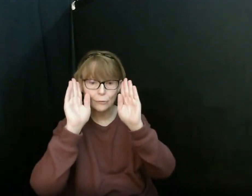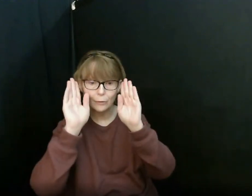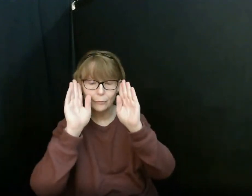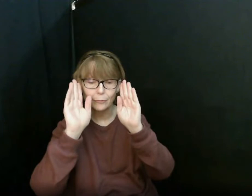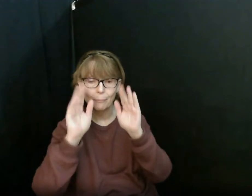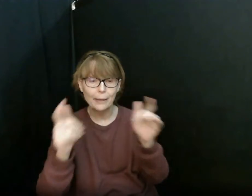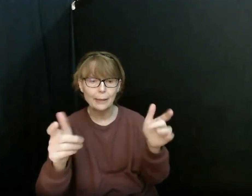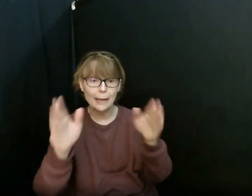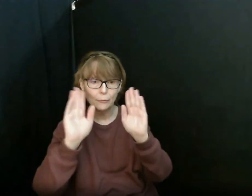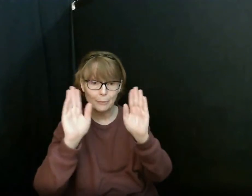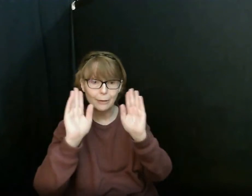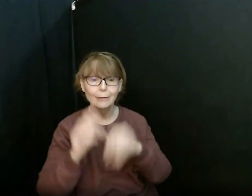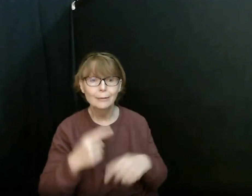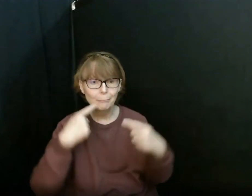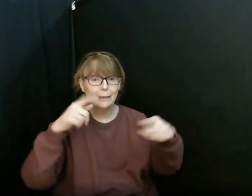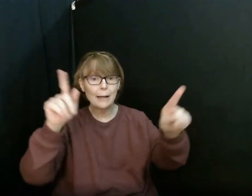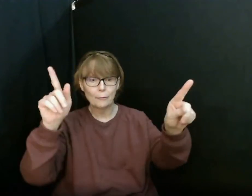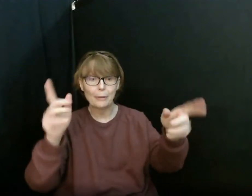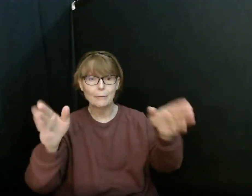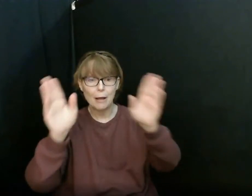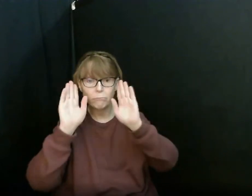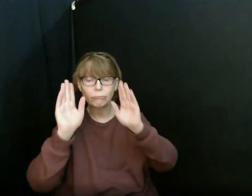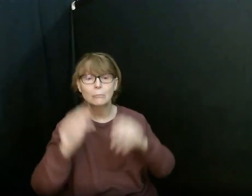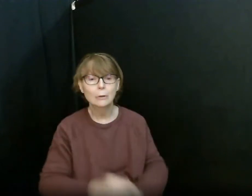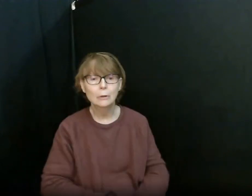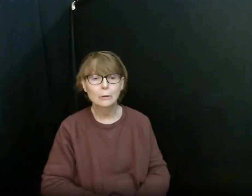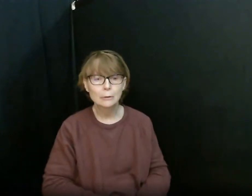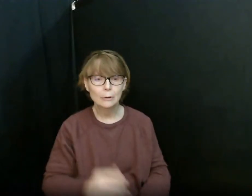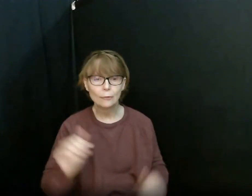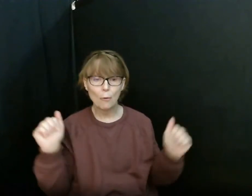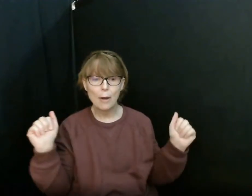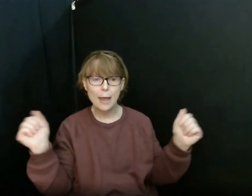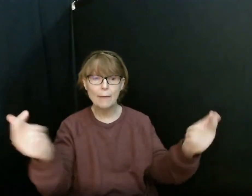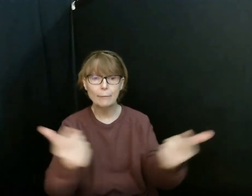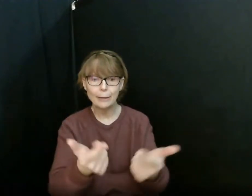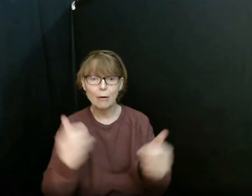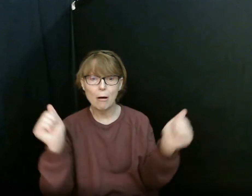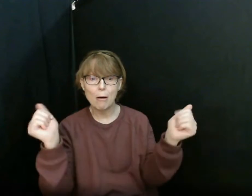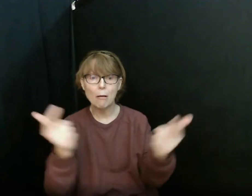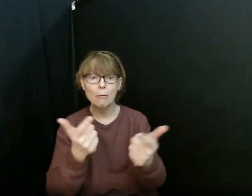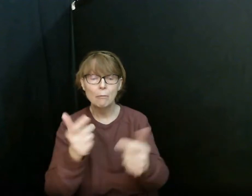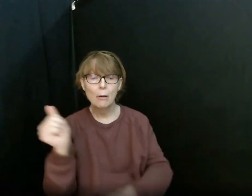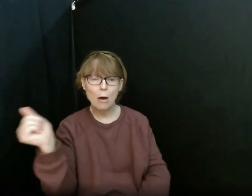This is a big announcement. Big announcement. Okay. So everybody, all.